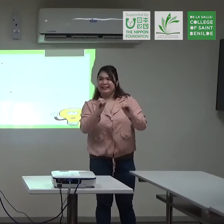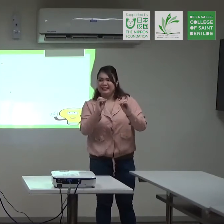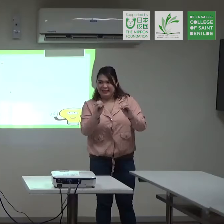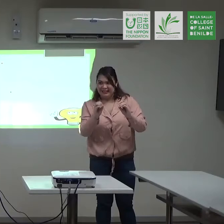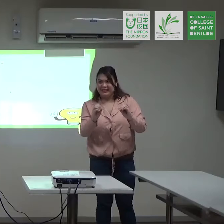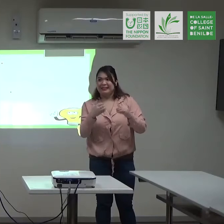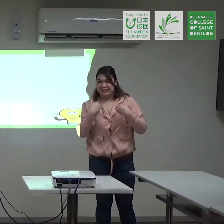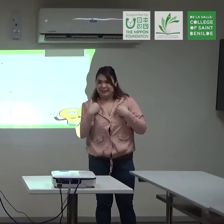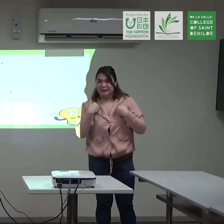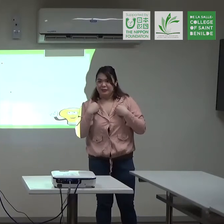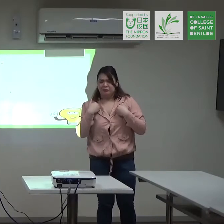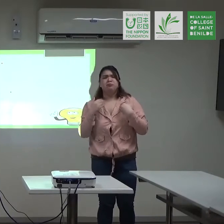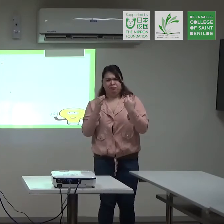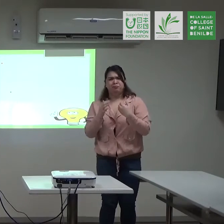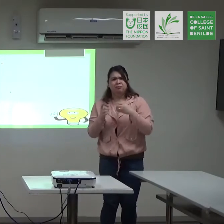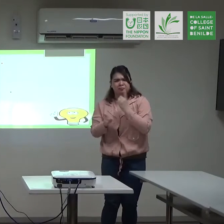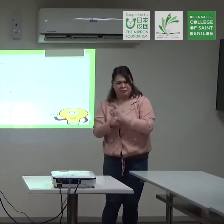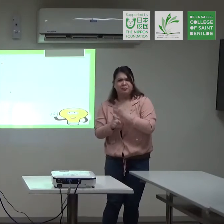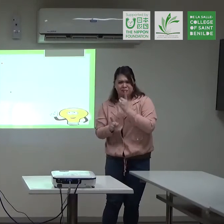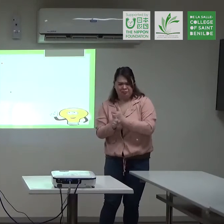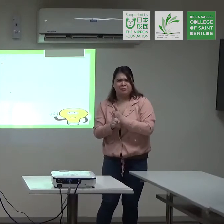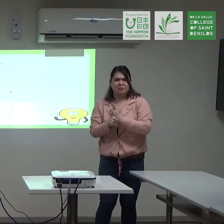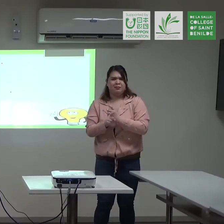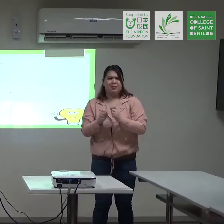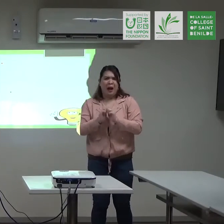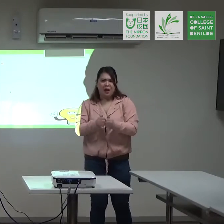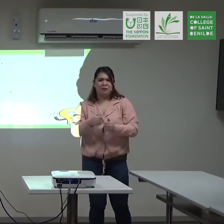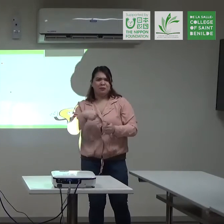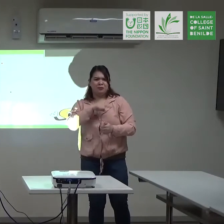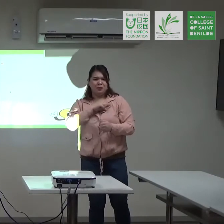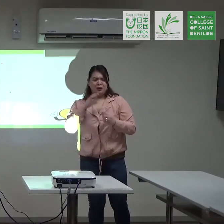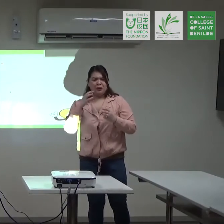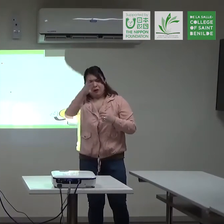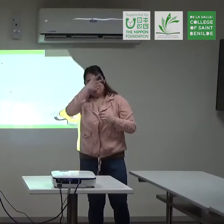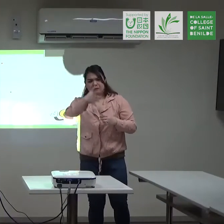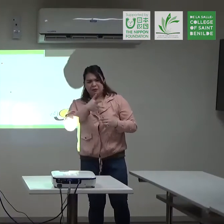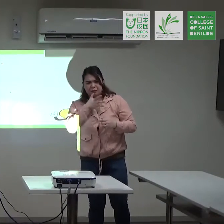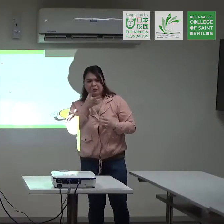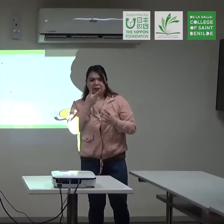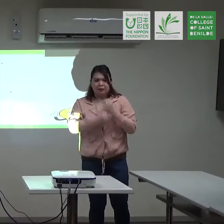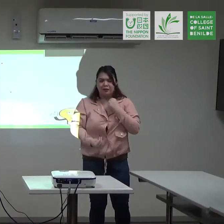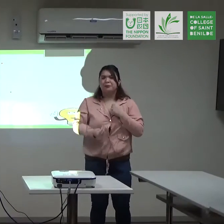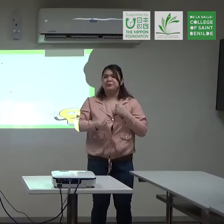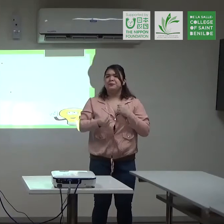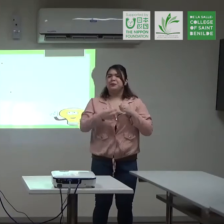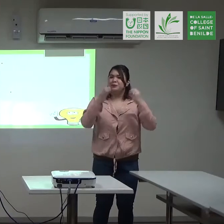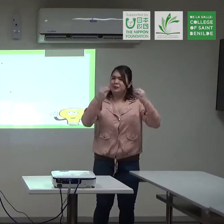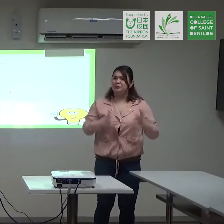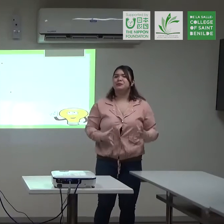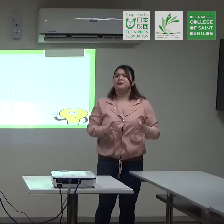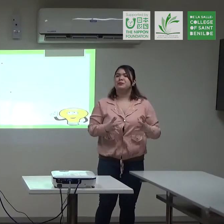This can be very well true with parents and teachers partnership.